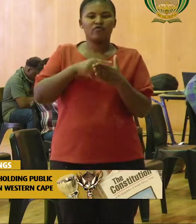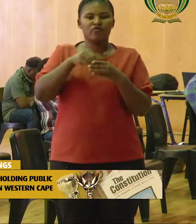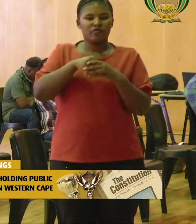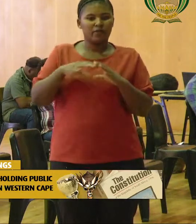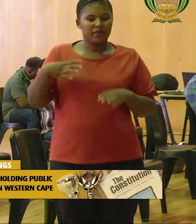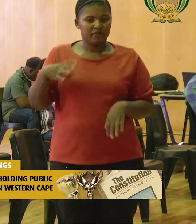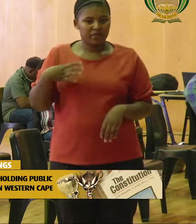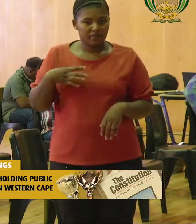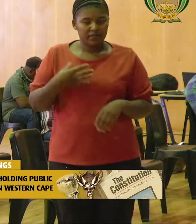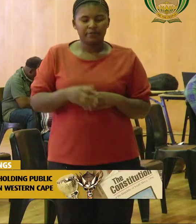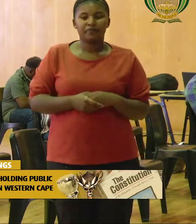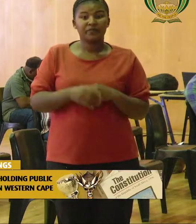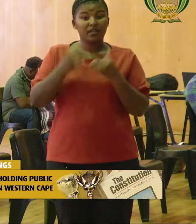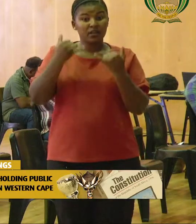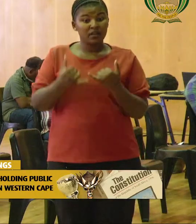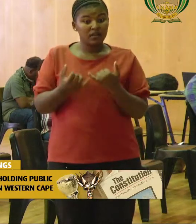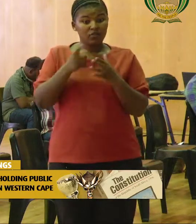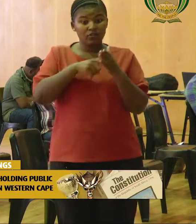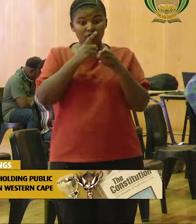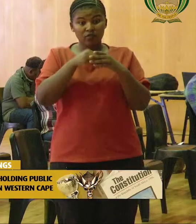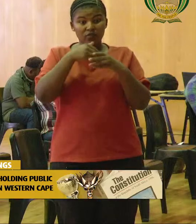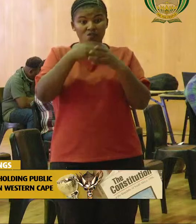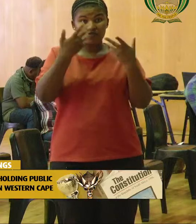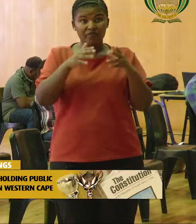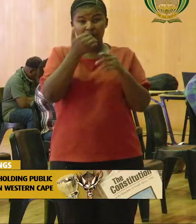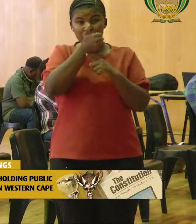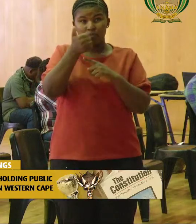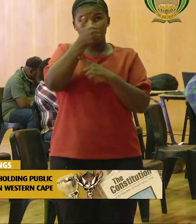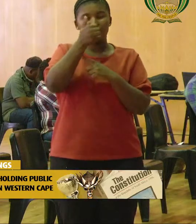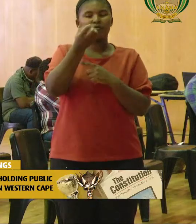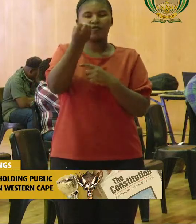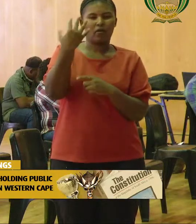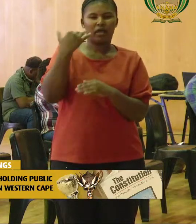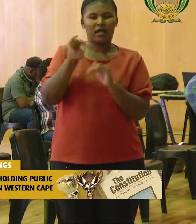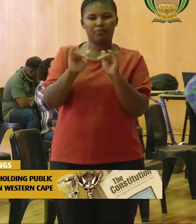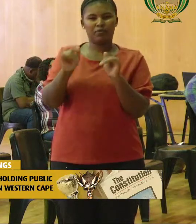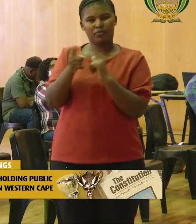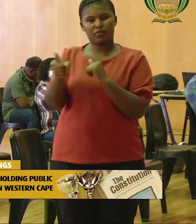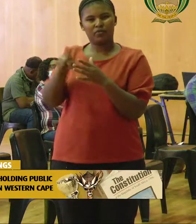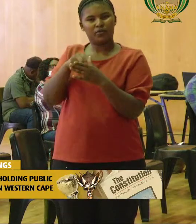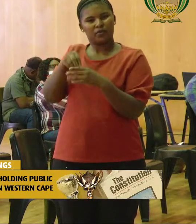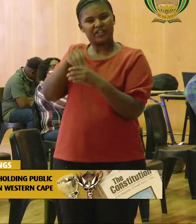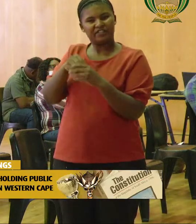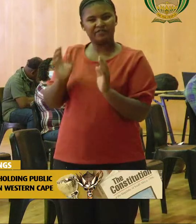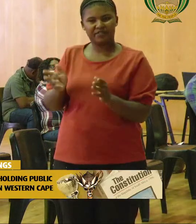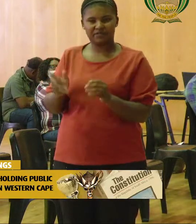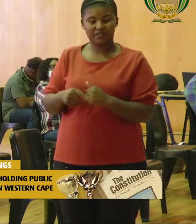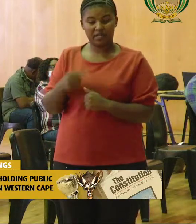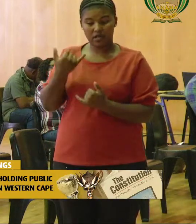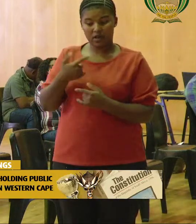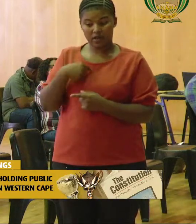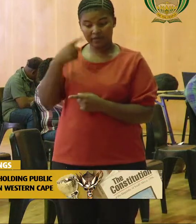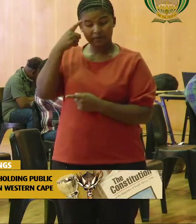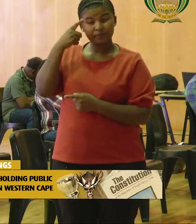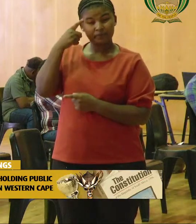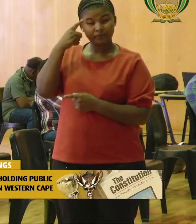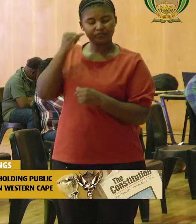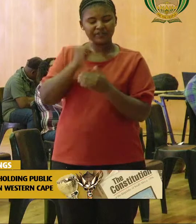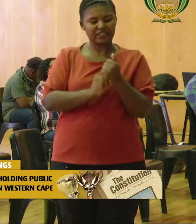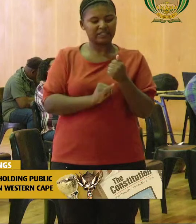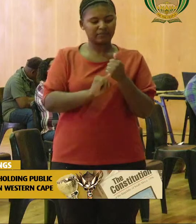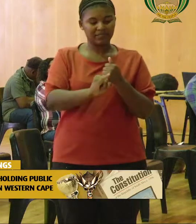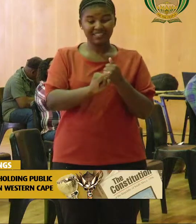are there, they forget about the people who voted for them. Now, I think this thing of the